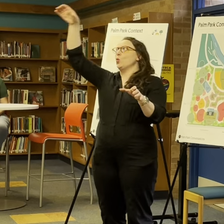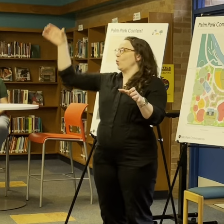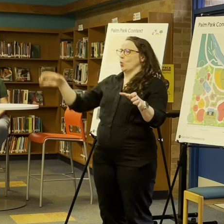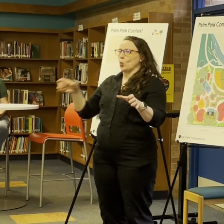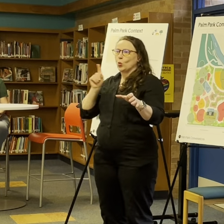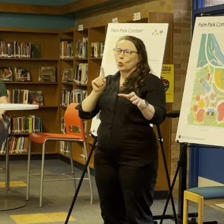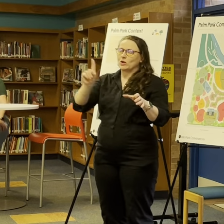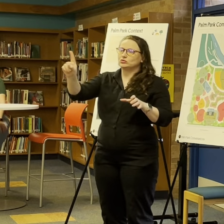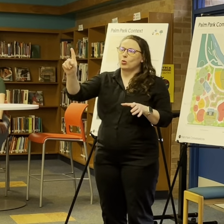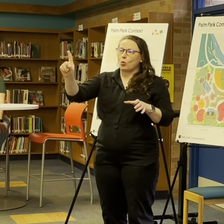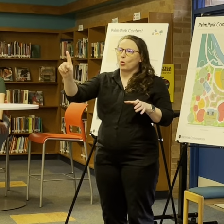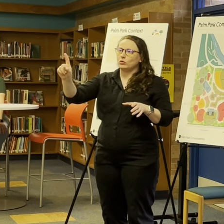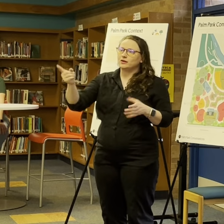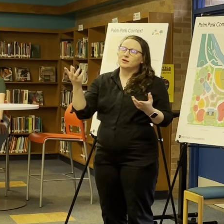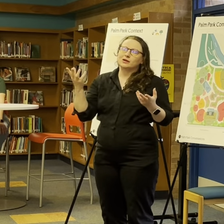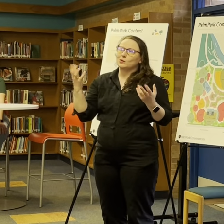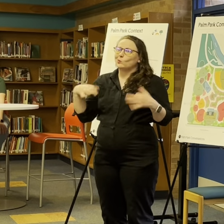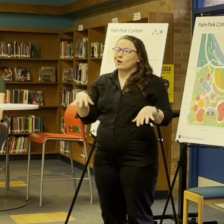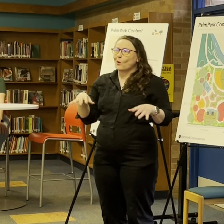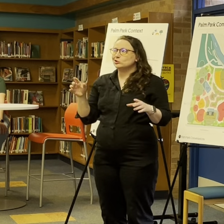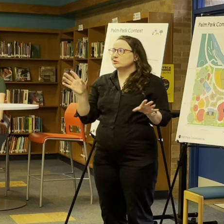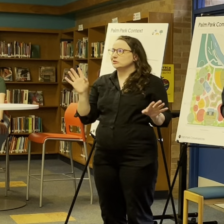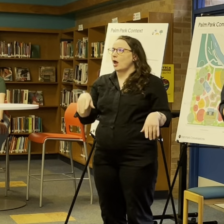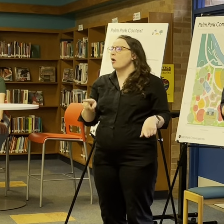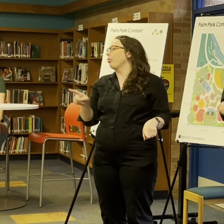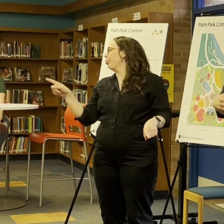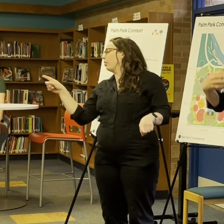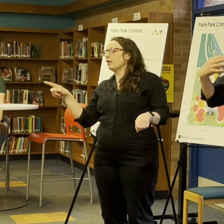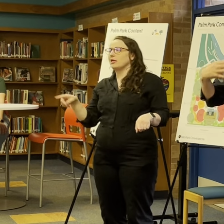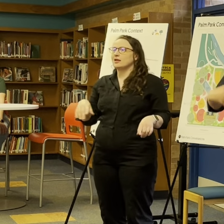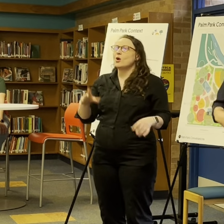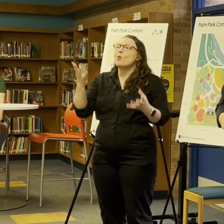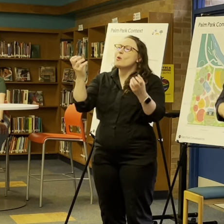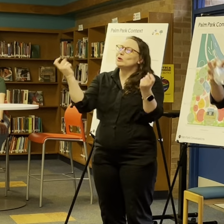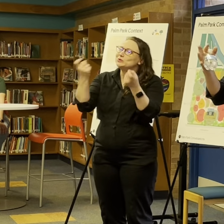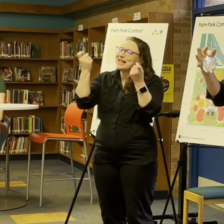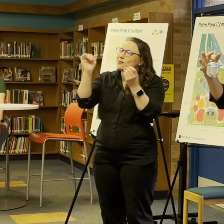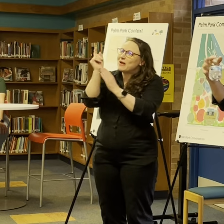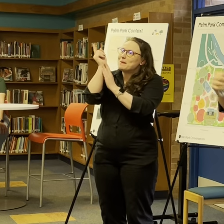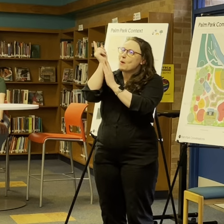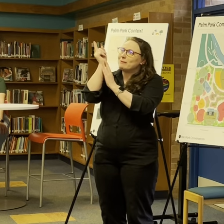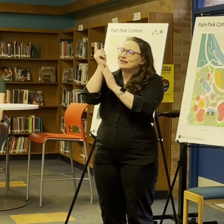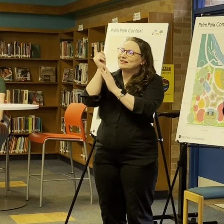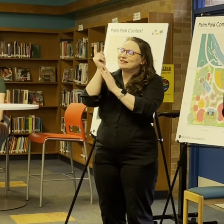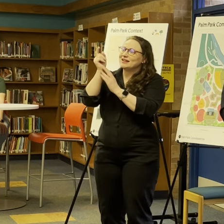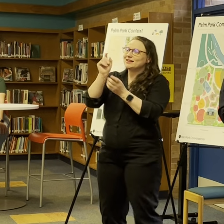it an anonymous path connecting to a sidewalk, we want to celebrate that moment like you're going into a new world.